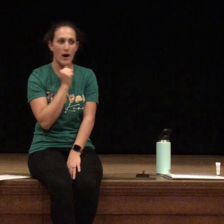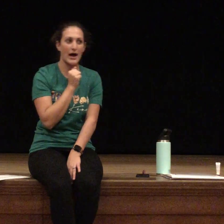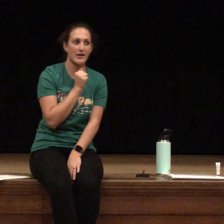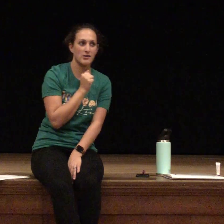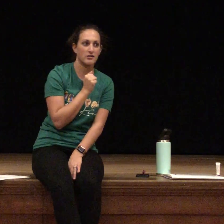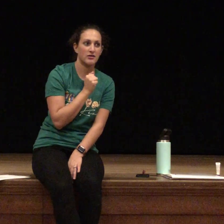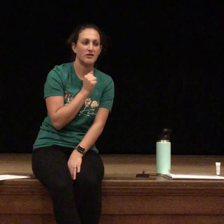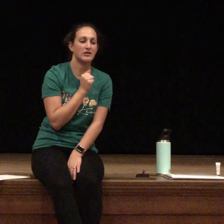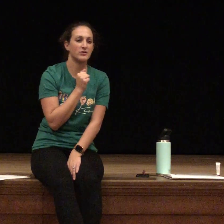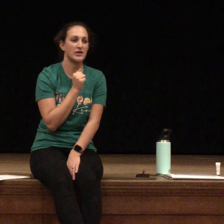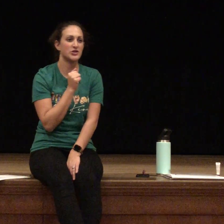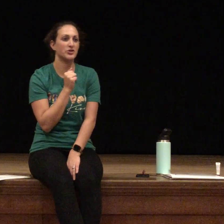Why. This one has two.